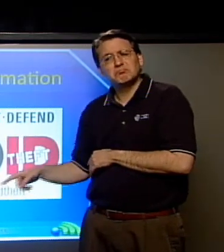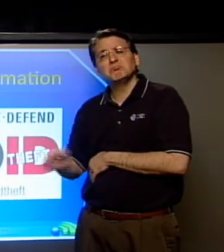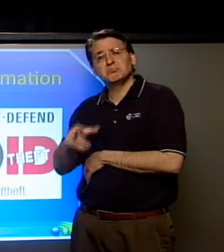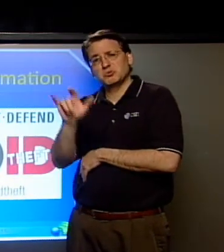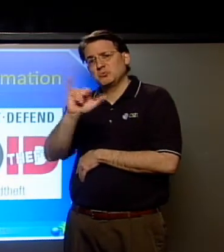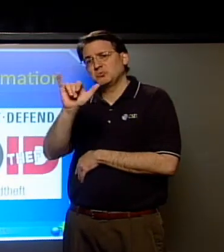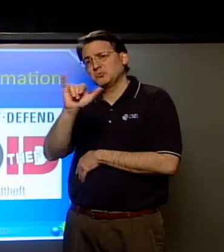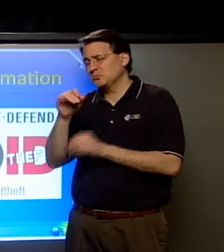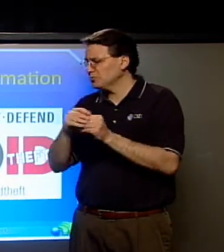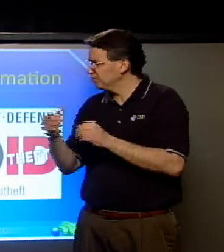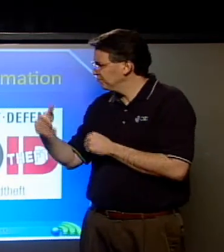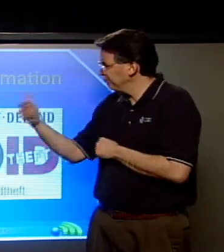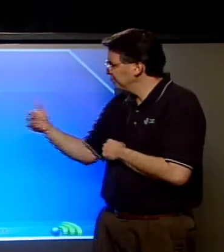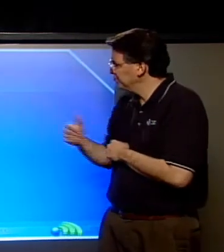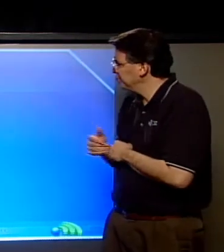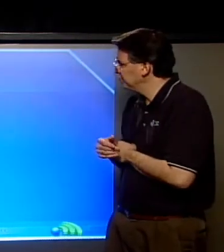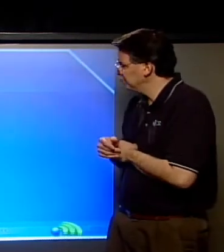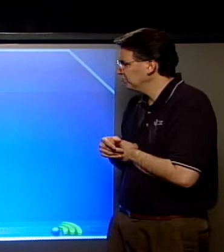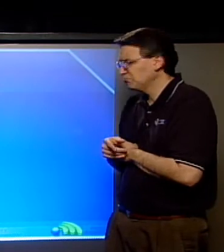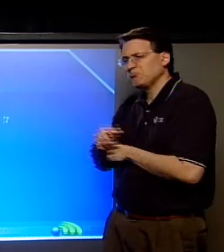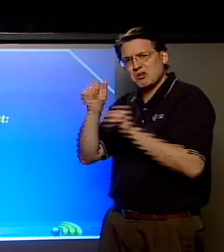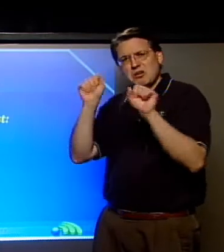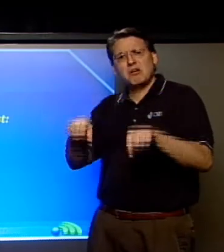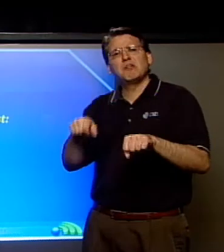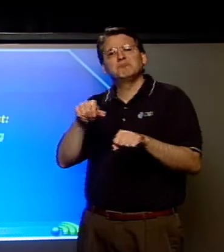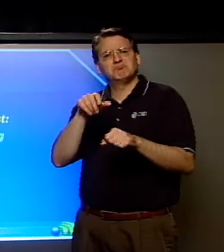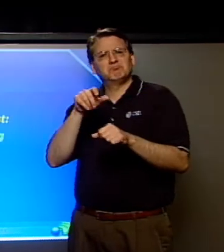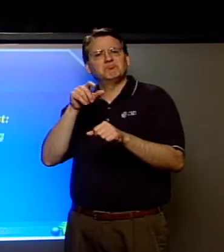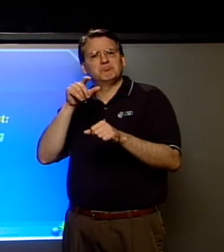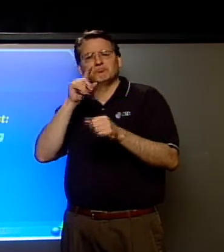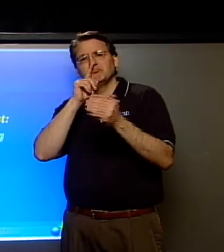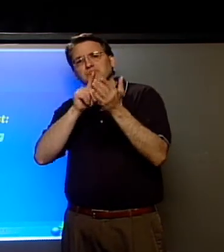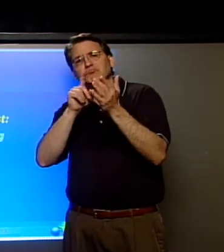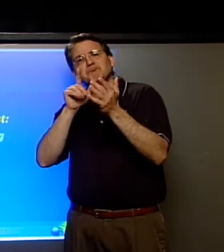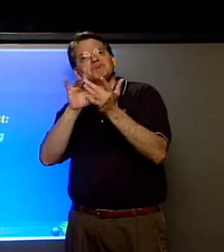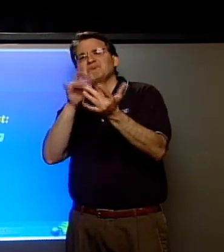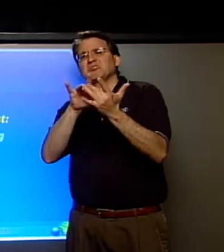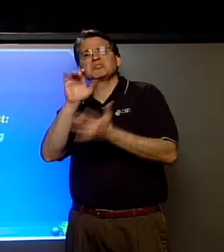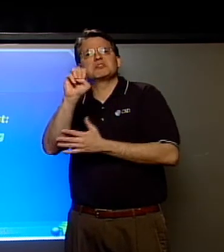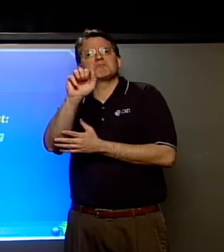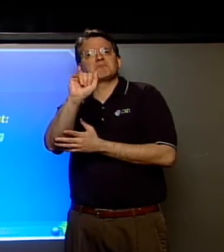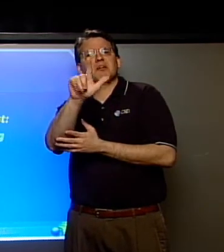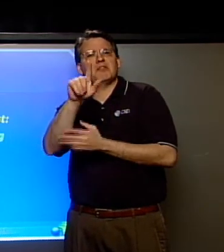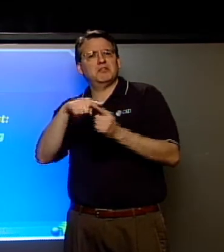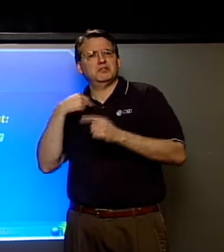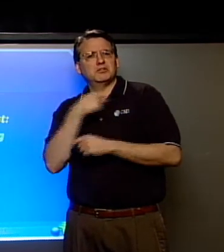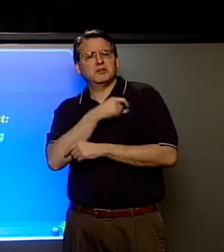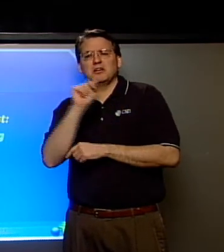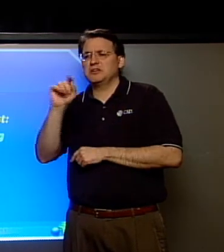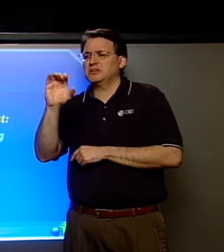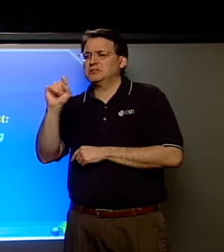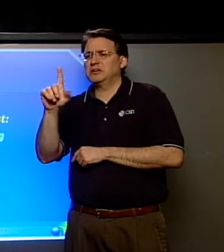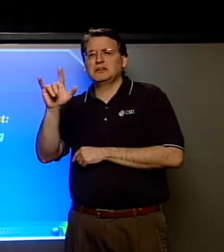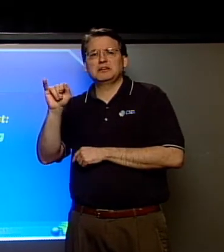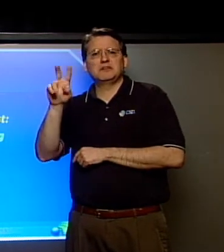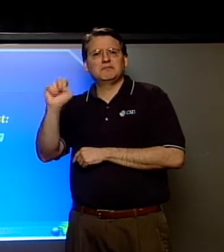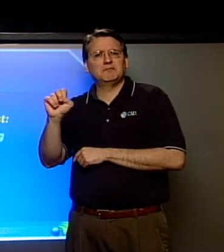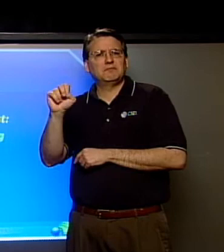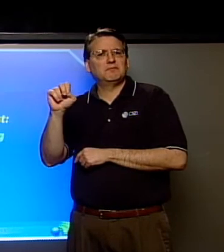and this is the one that would help catch people who are identity thieves. Also now, if you have any questions, you can please just